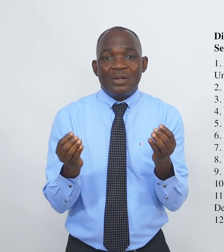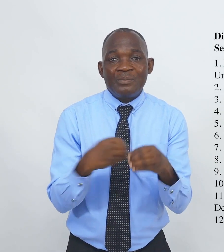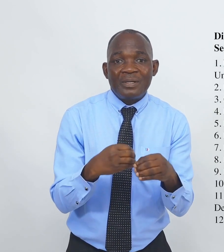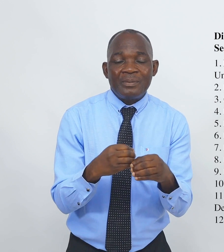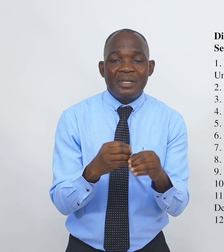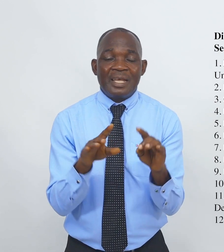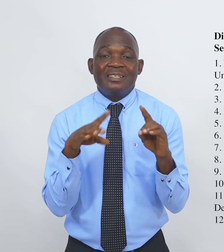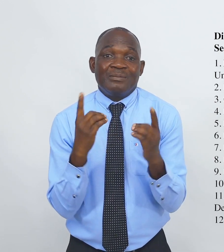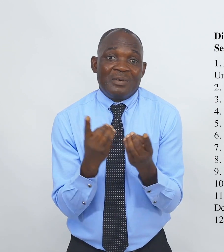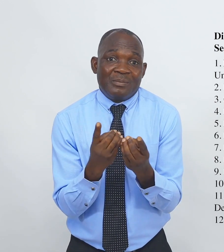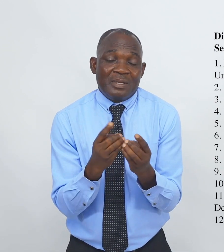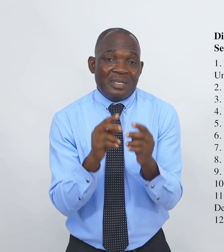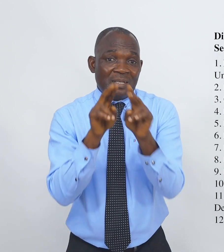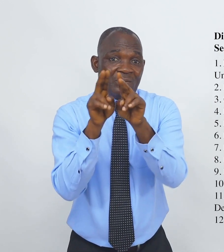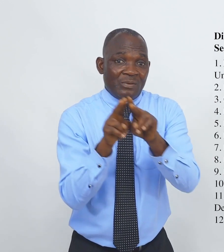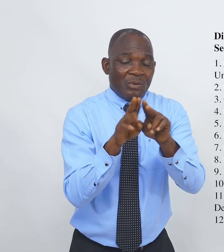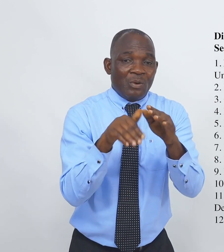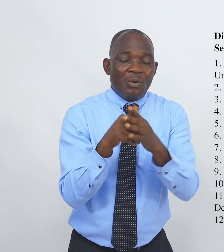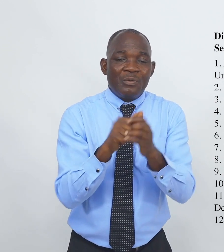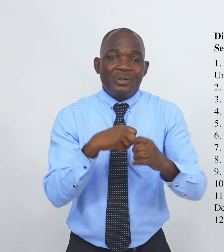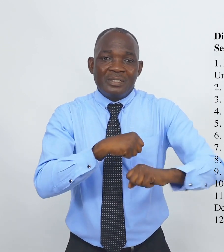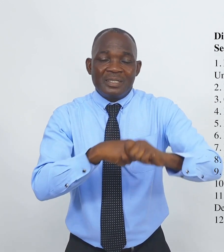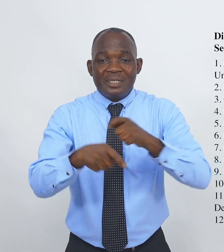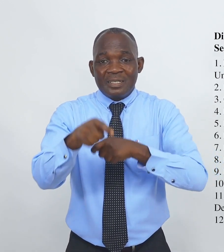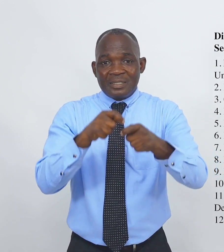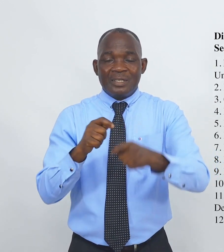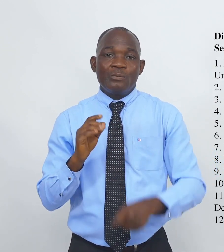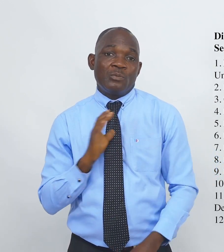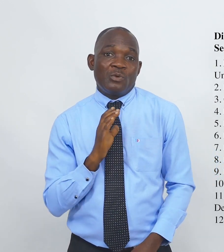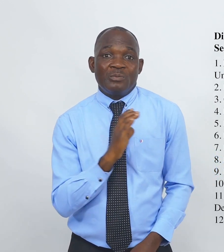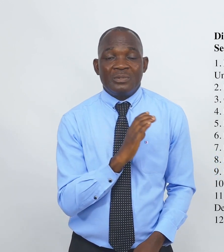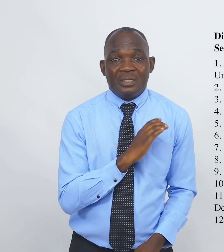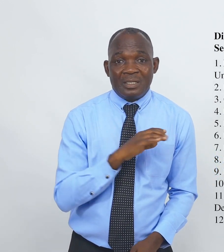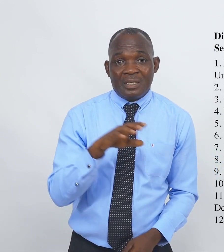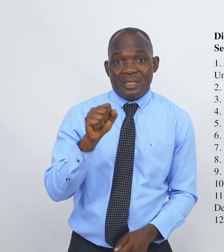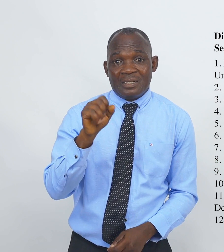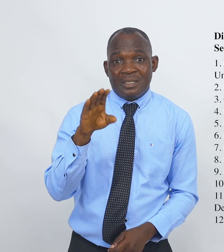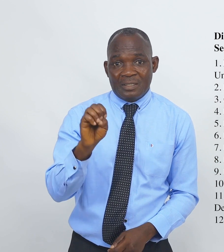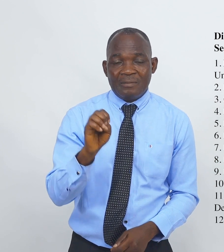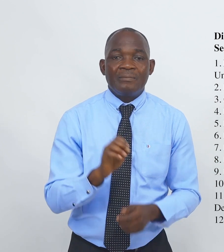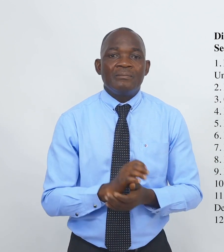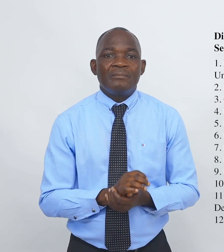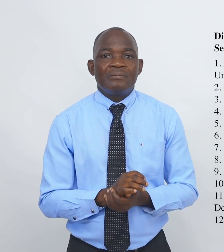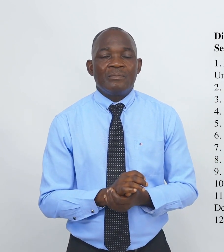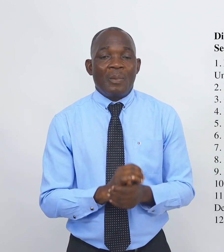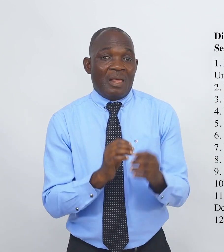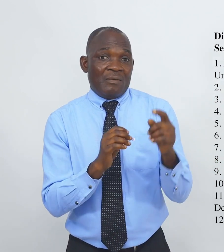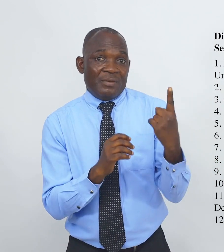Directorates, departments, and units under the Securities and Exchange Commission, SEC. 1.